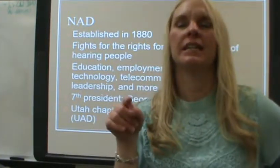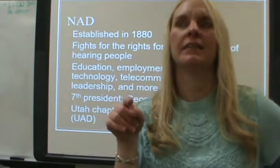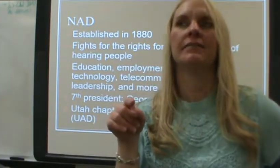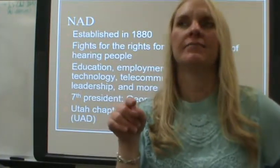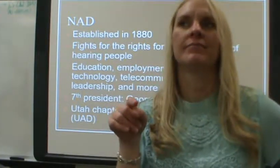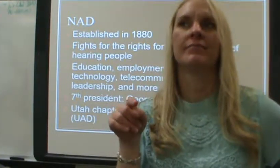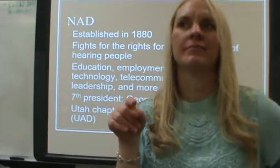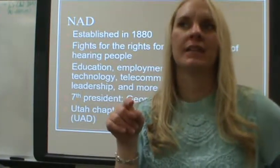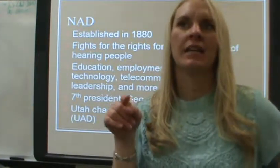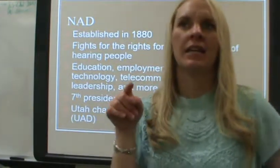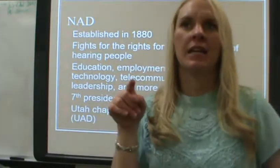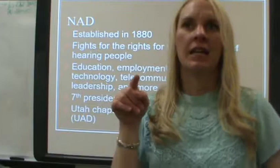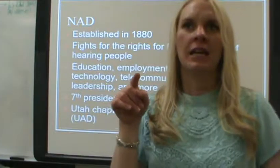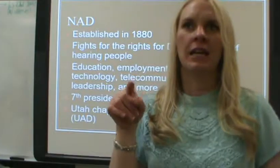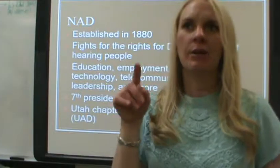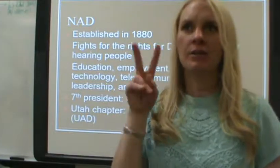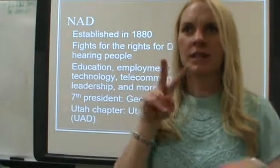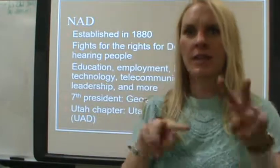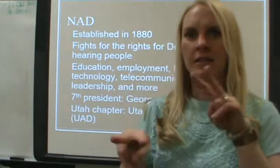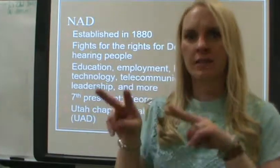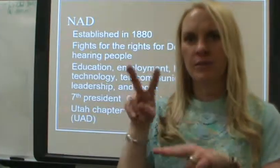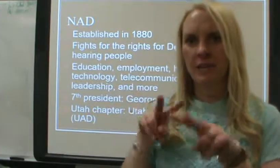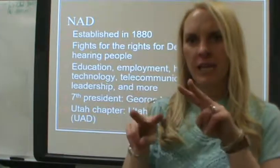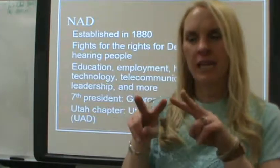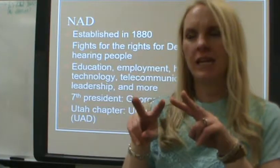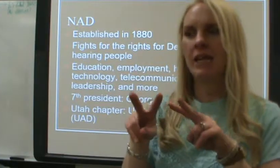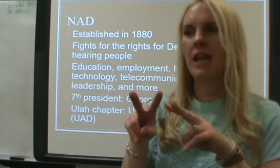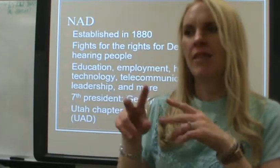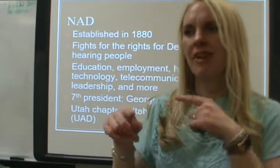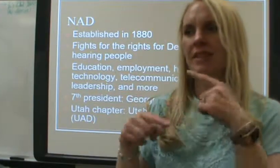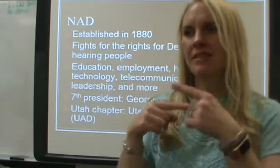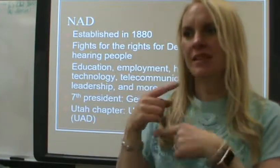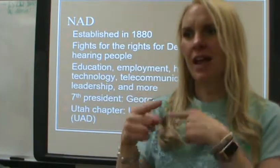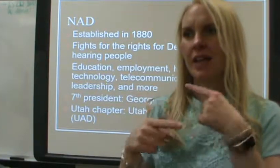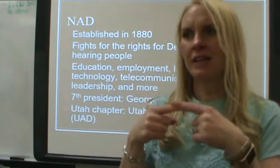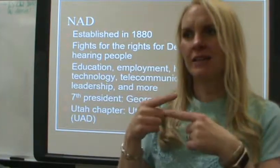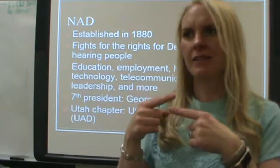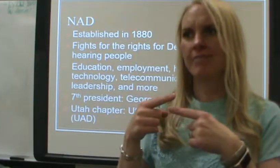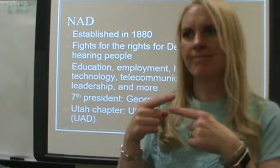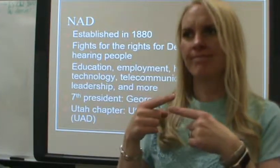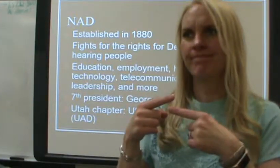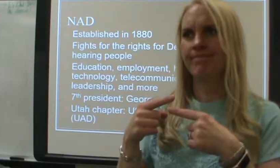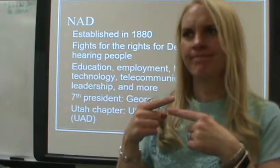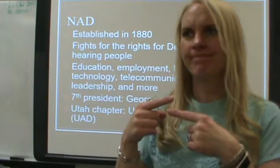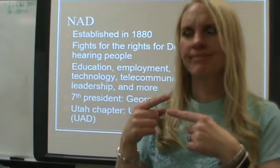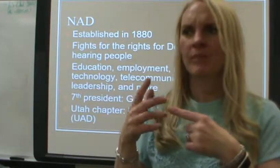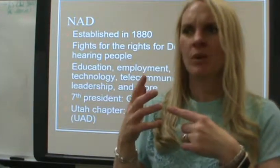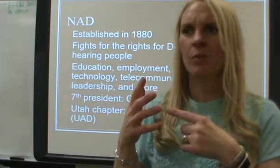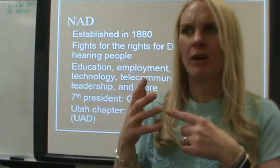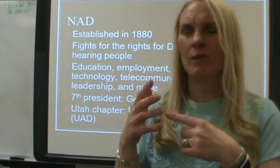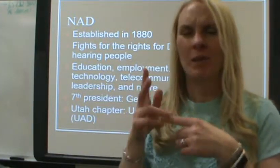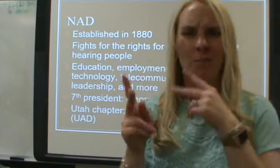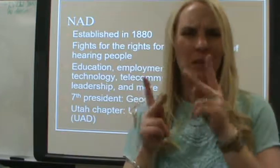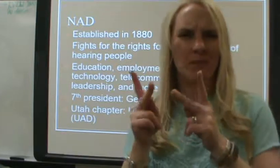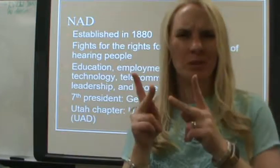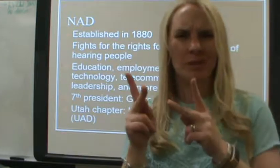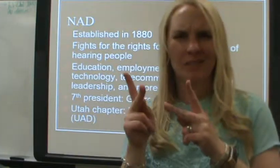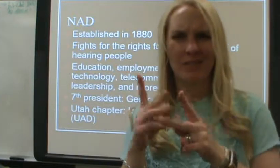he was seeing that sign, well, people